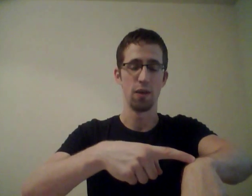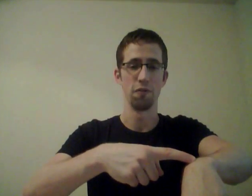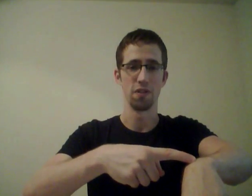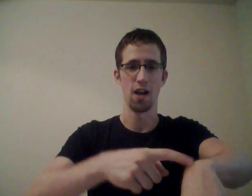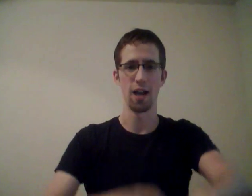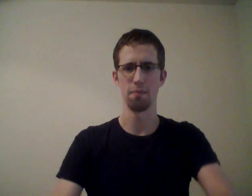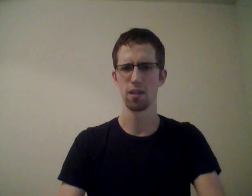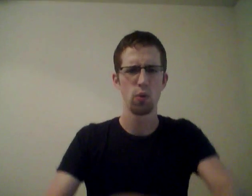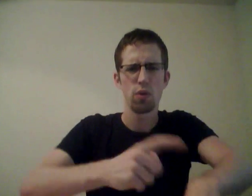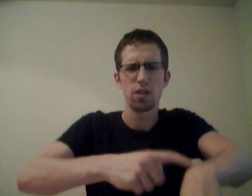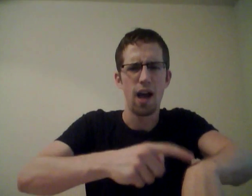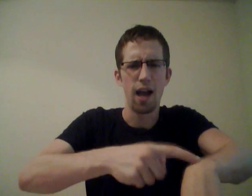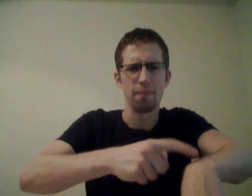word for time. Time.